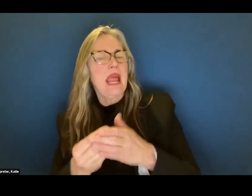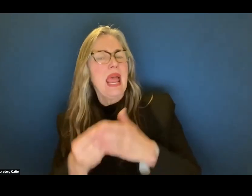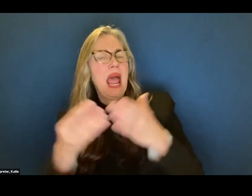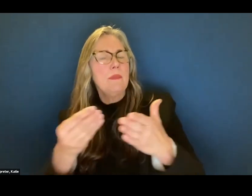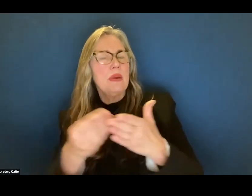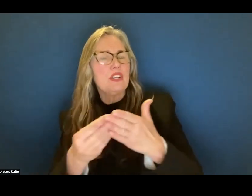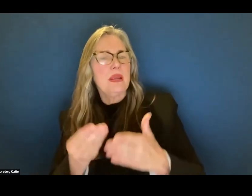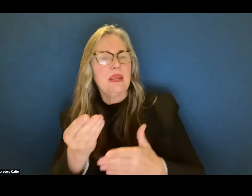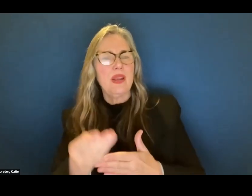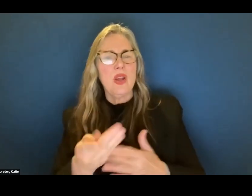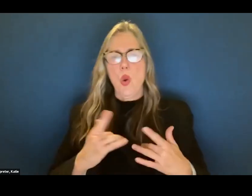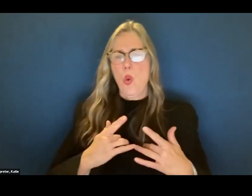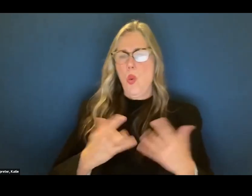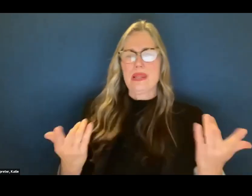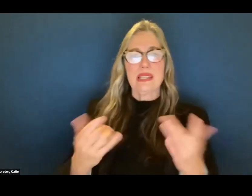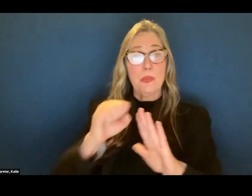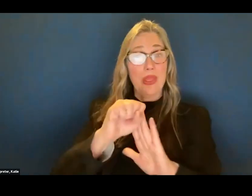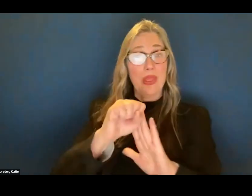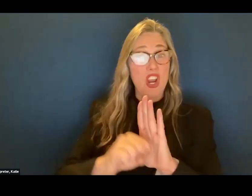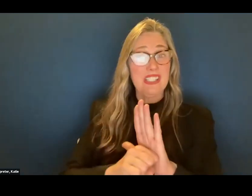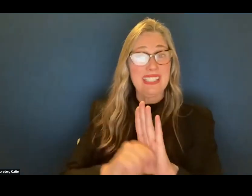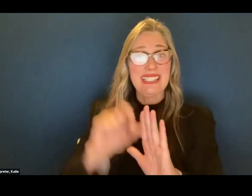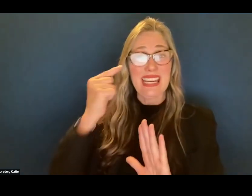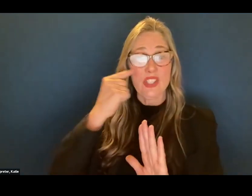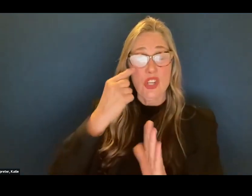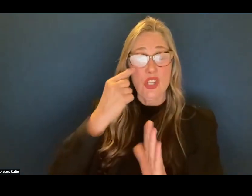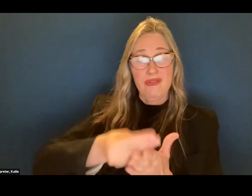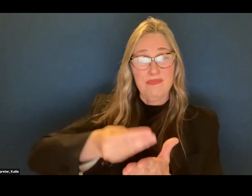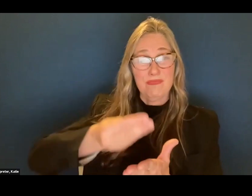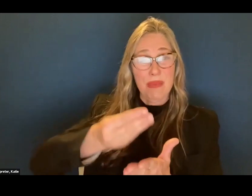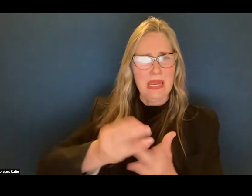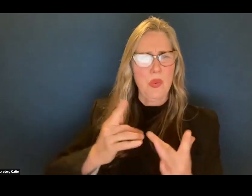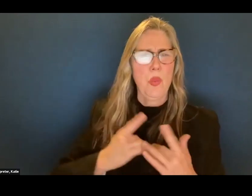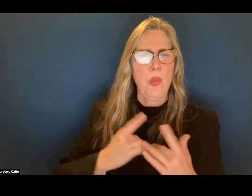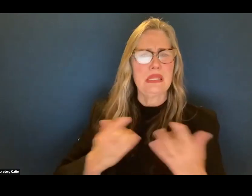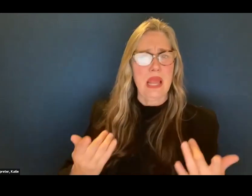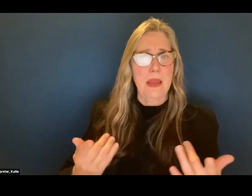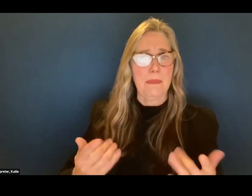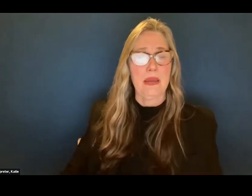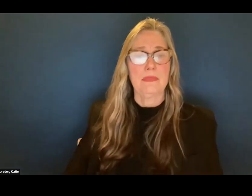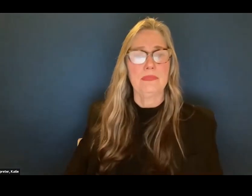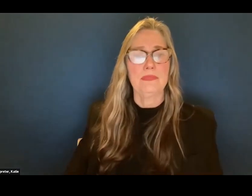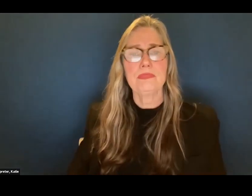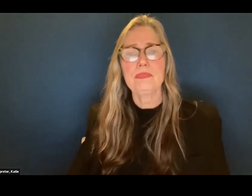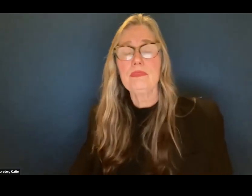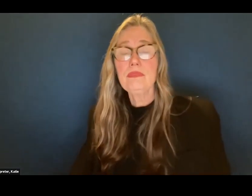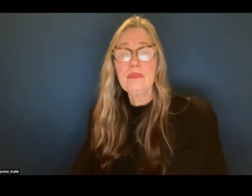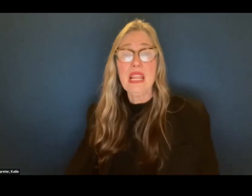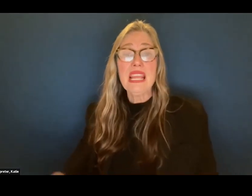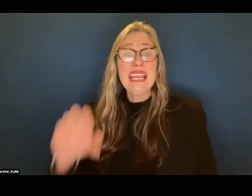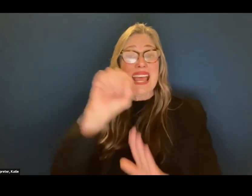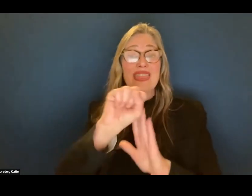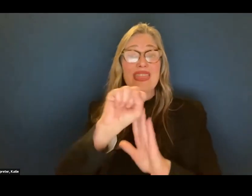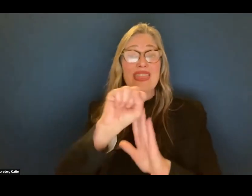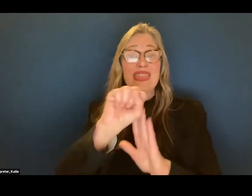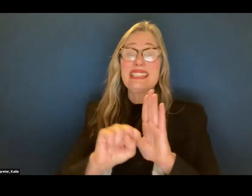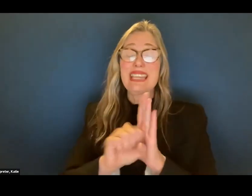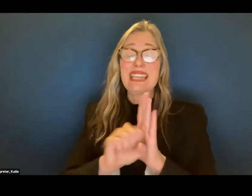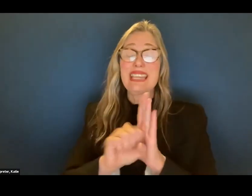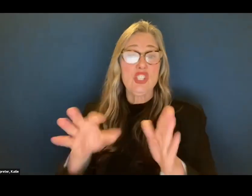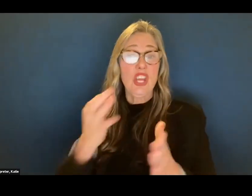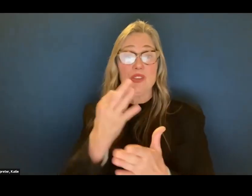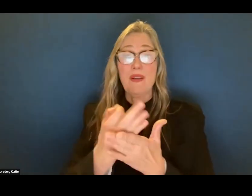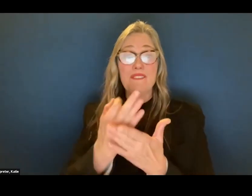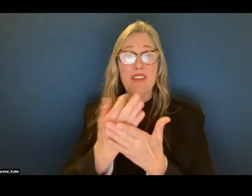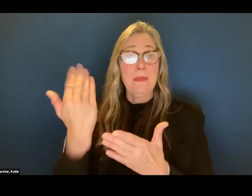our state? So the unprecedented increases in the state's general fund revenue is over. So if you